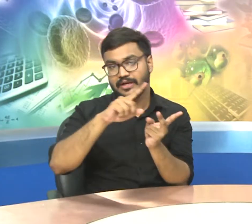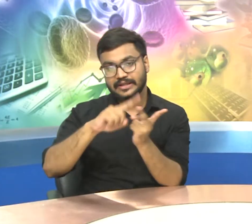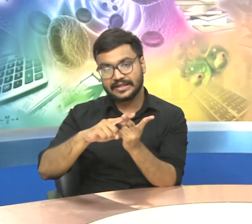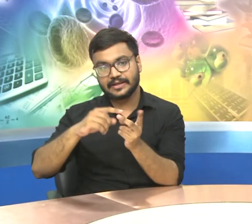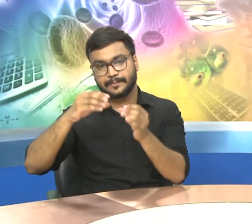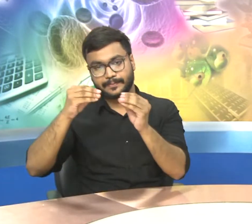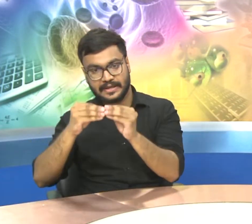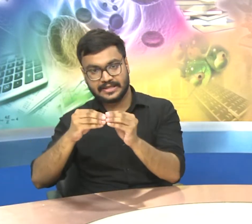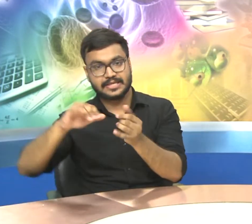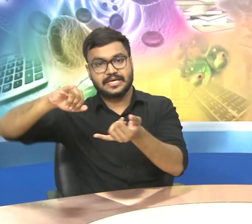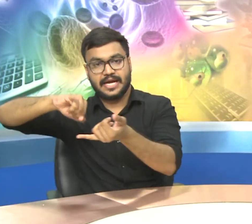Typha,